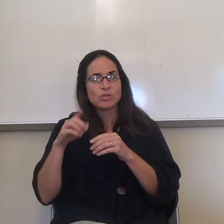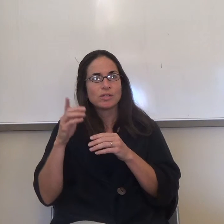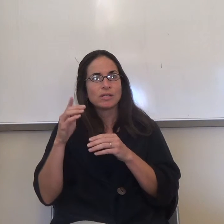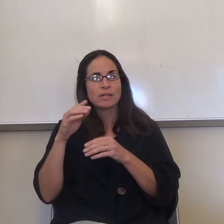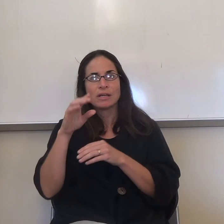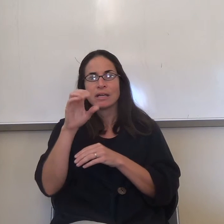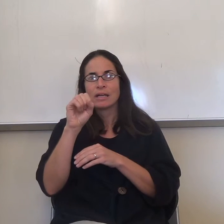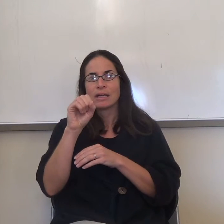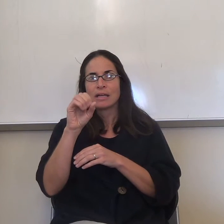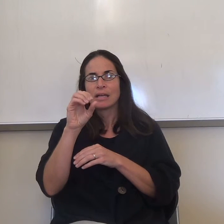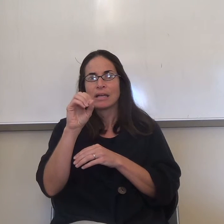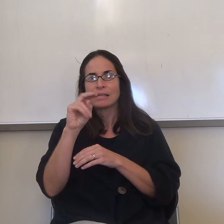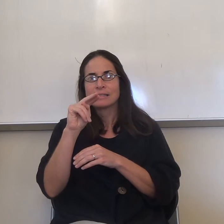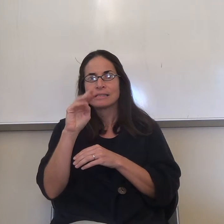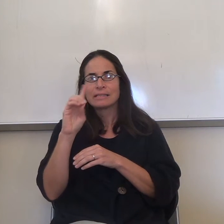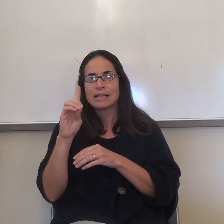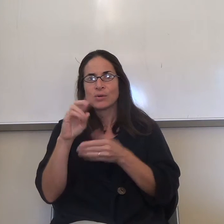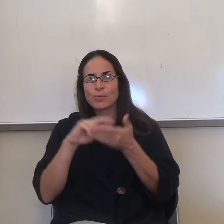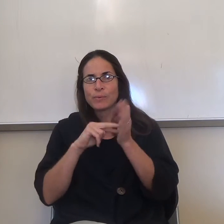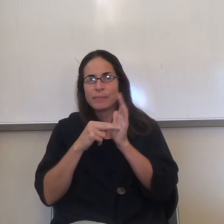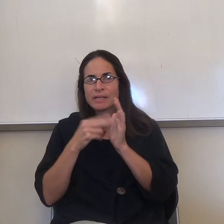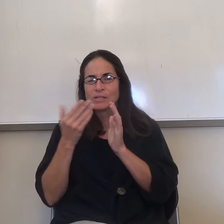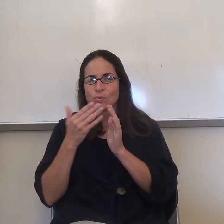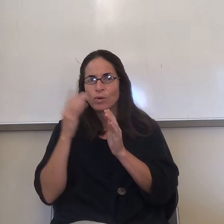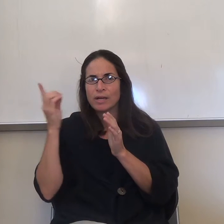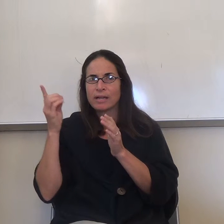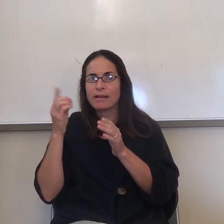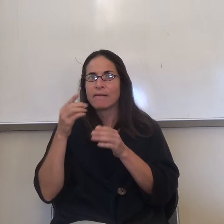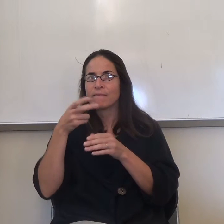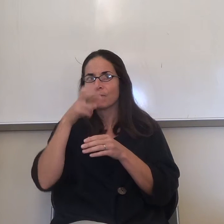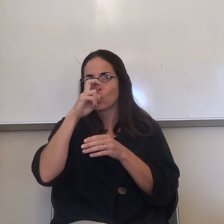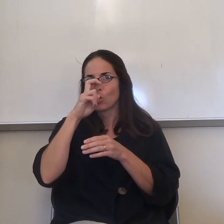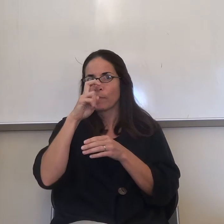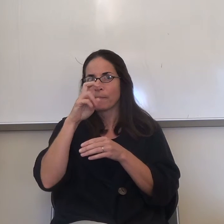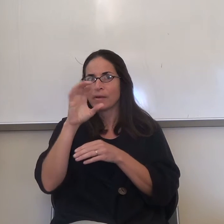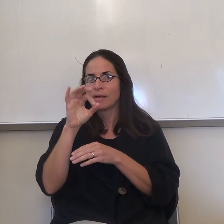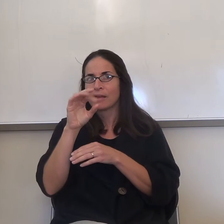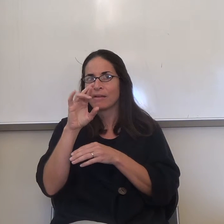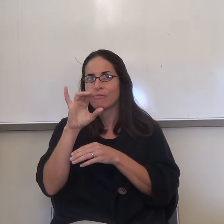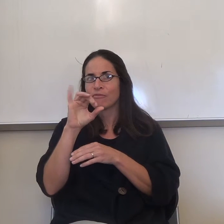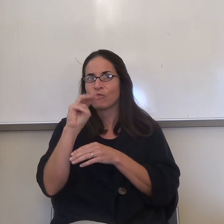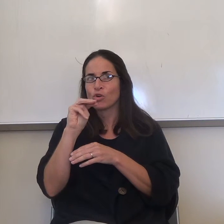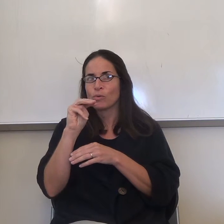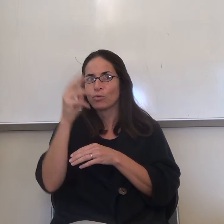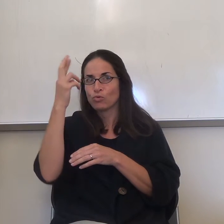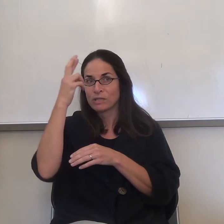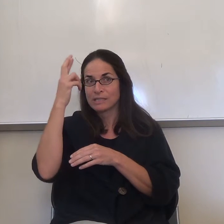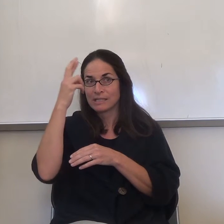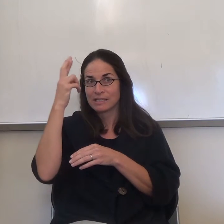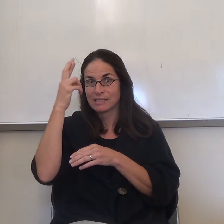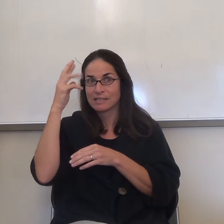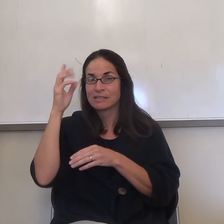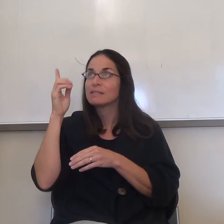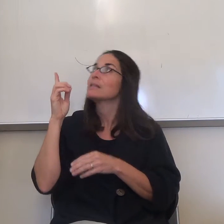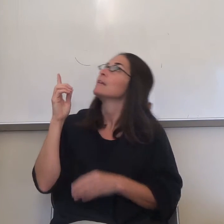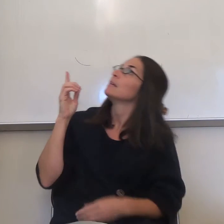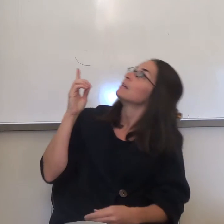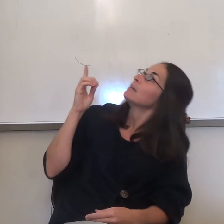sound mean in that sentence? Firm, good reasons, okay? So think about